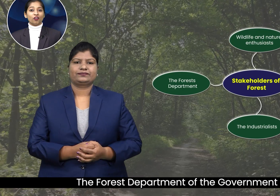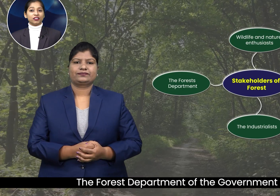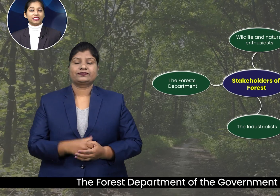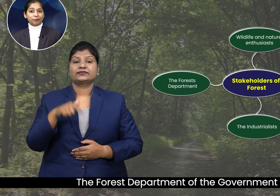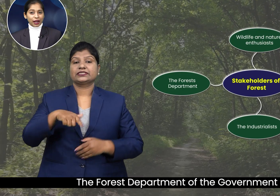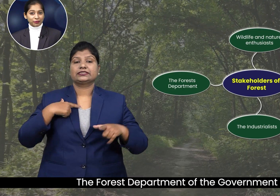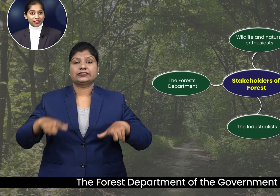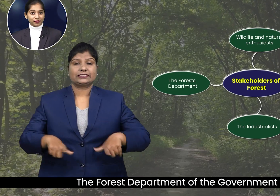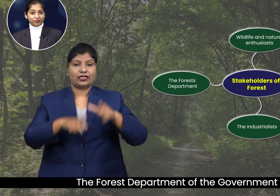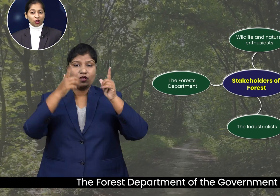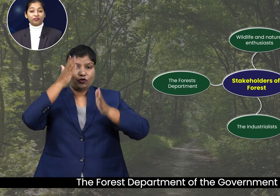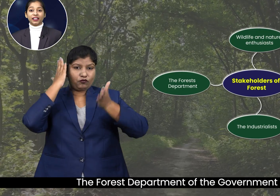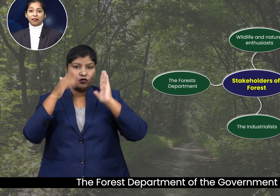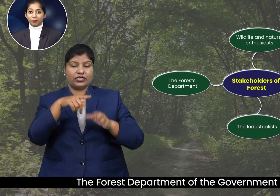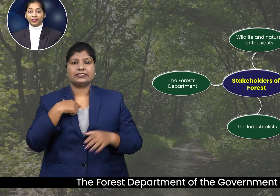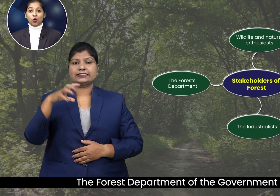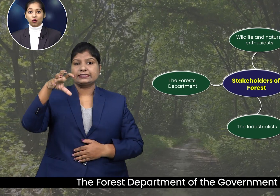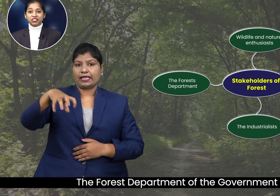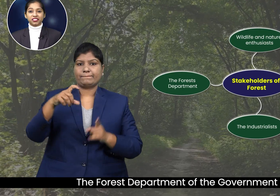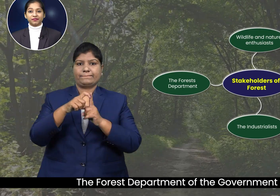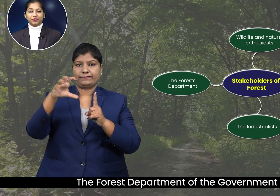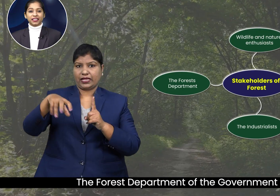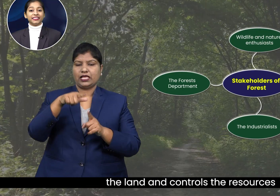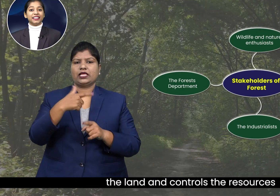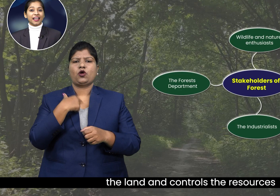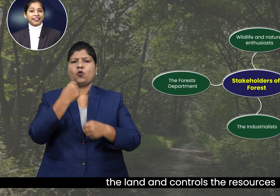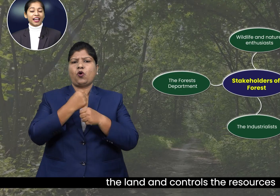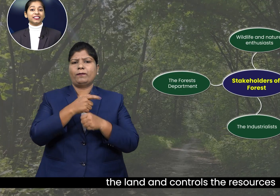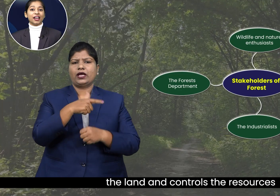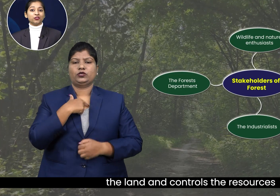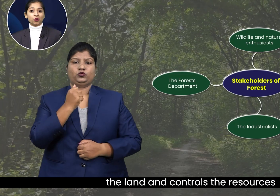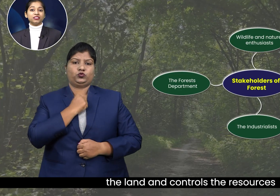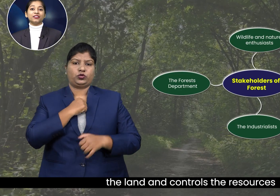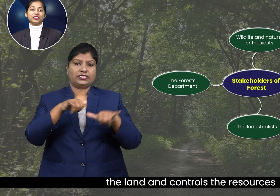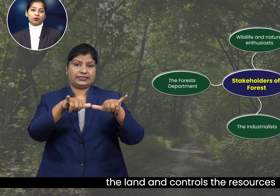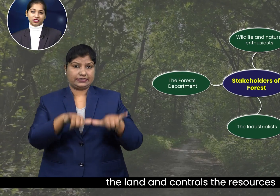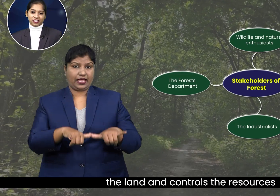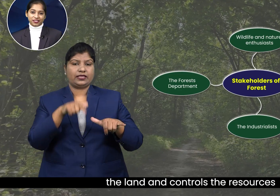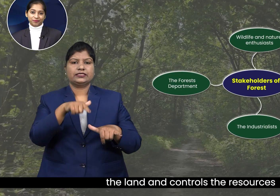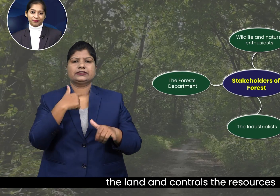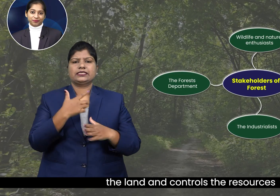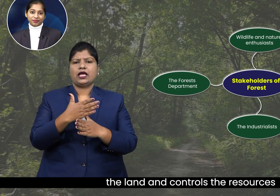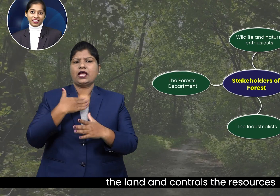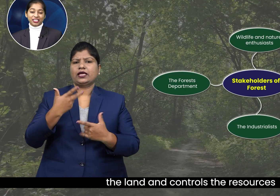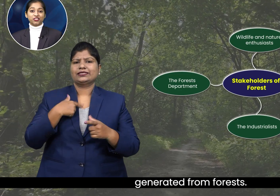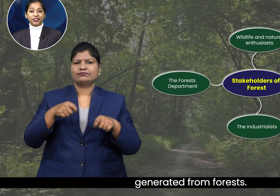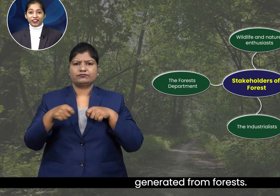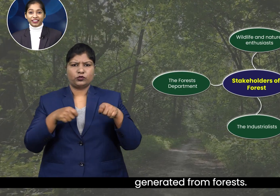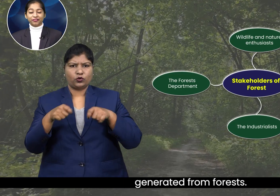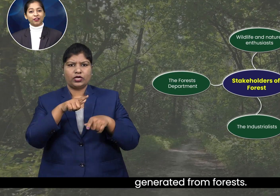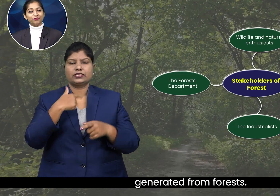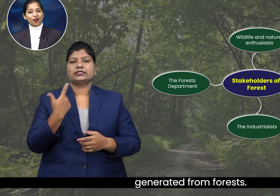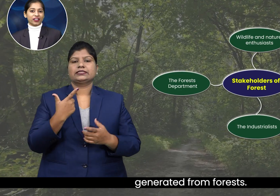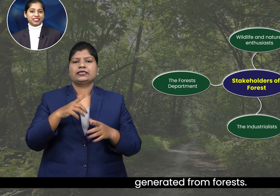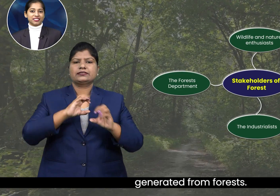The forest department of the government owns the land and controls the resources